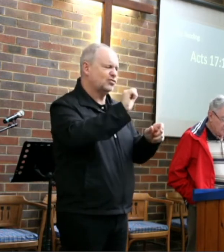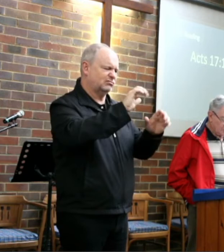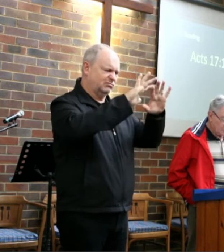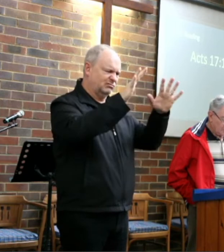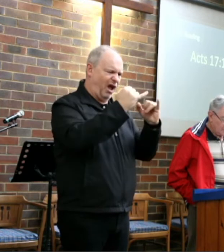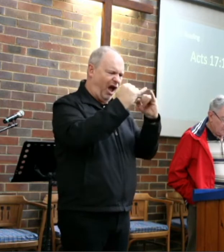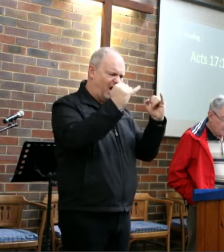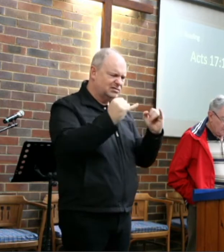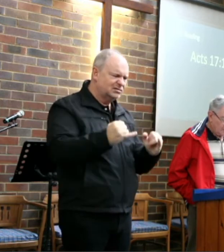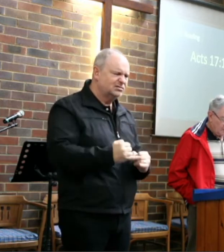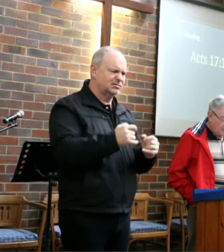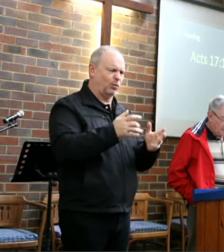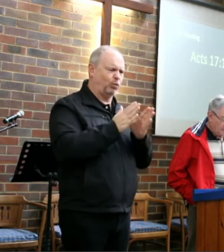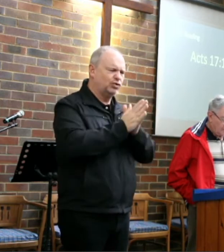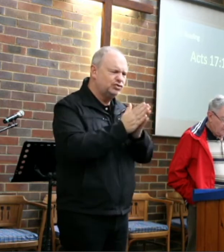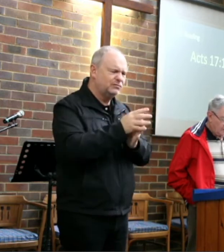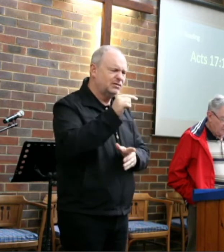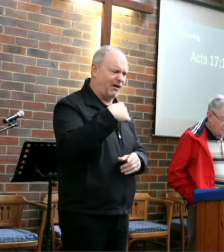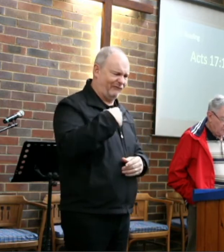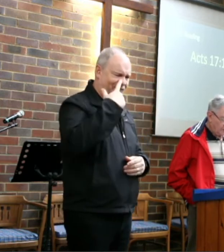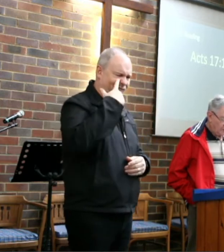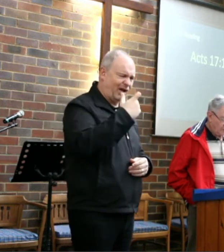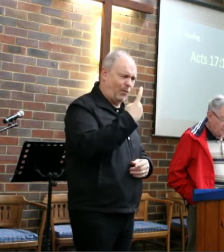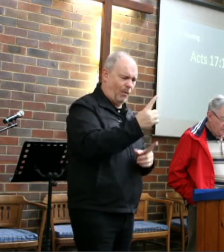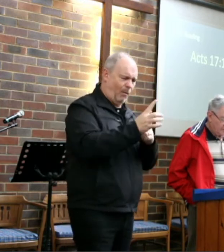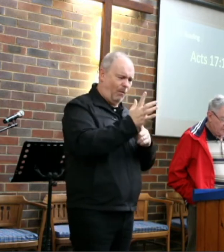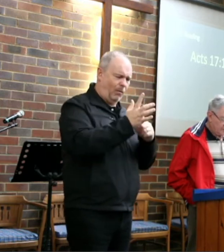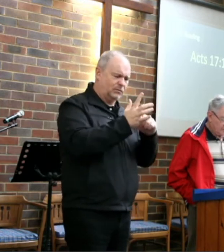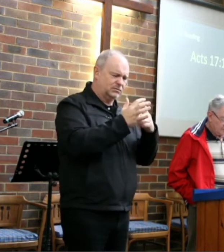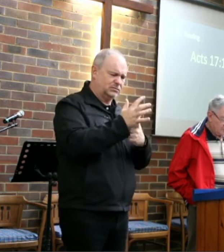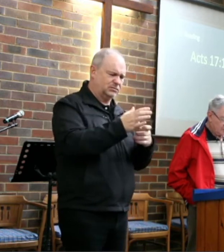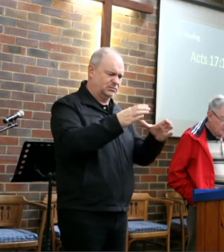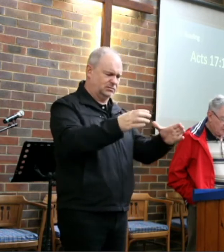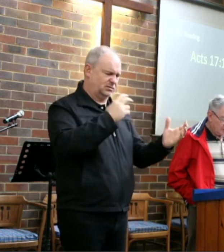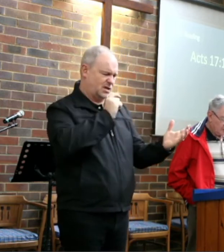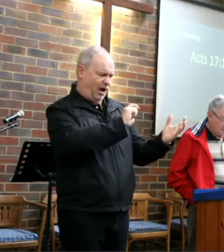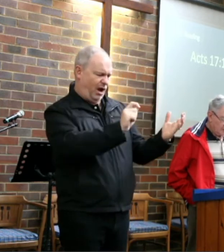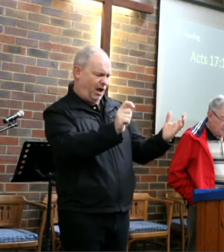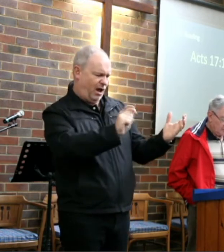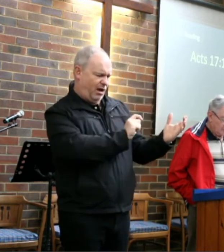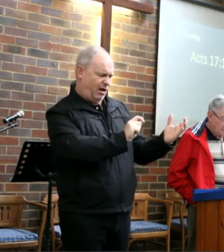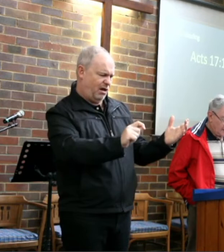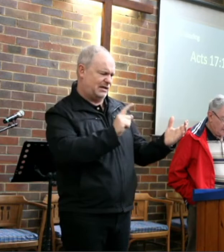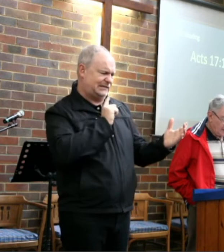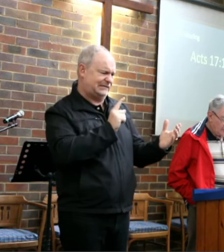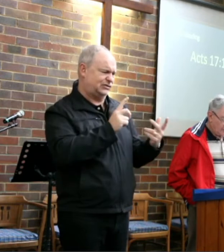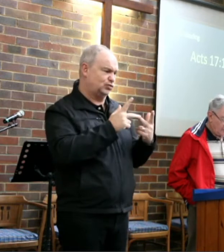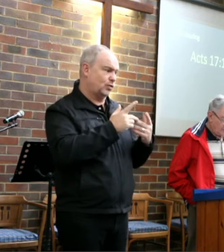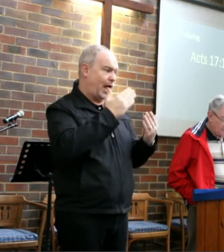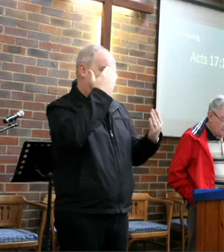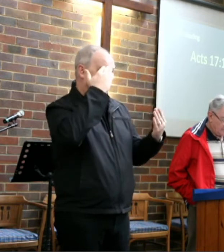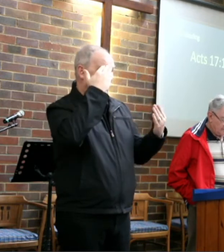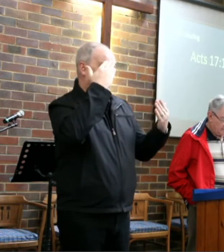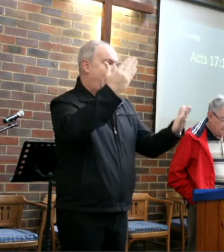of worship, I even found an altar with this inscription, 'To an unknown